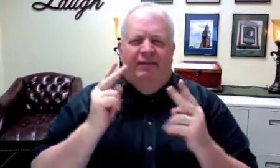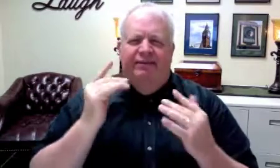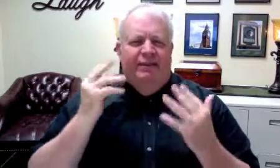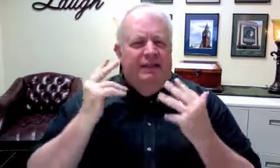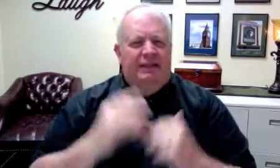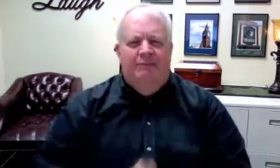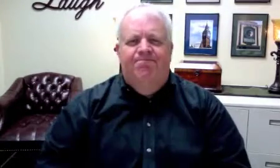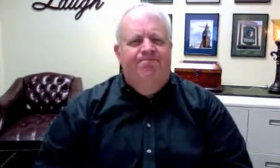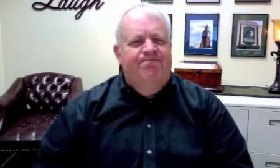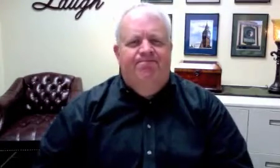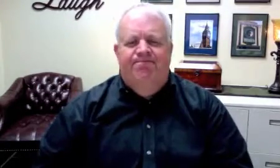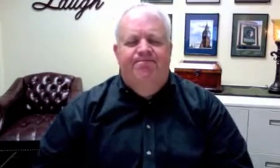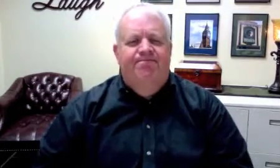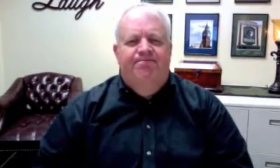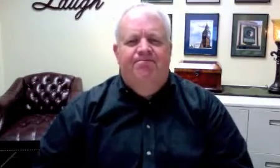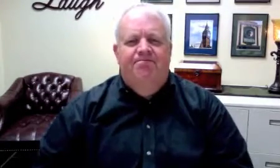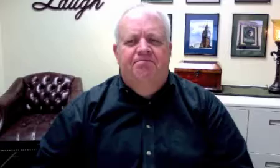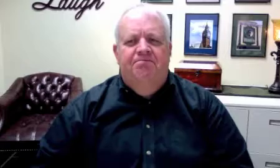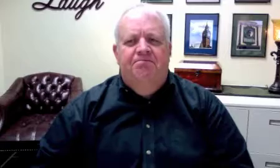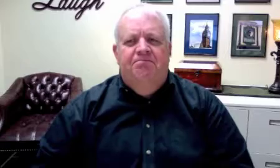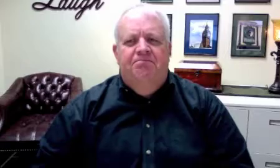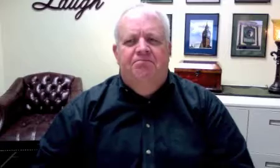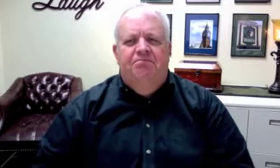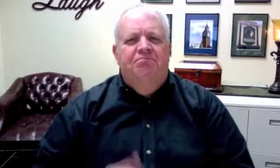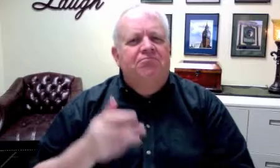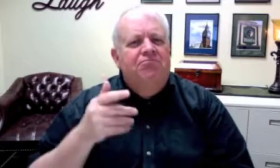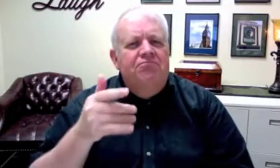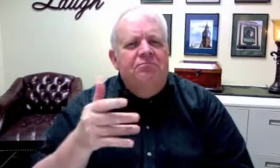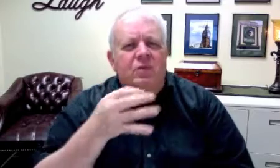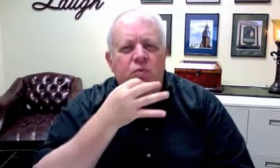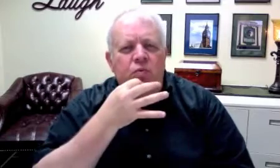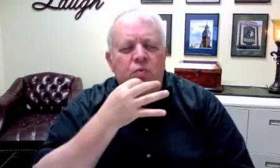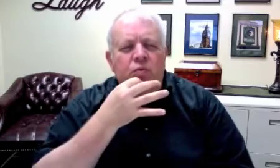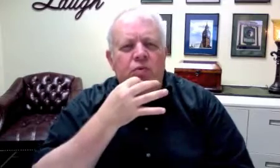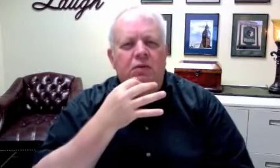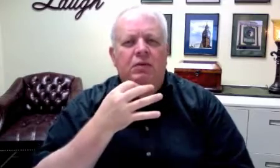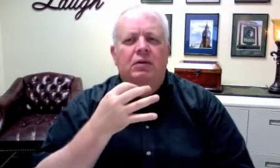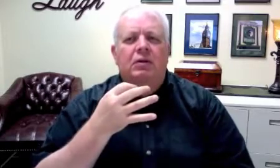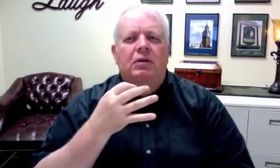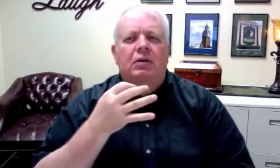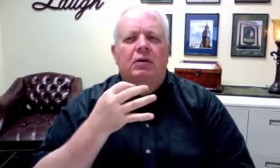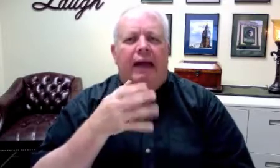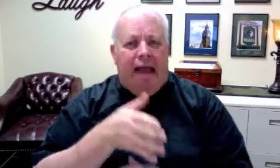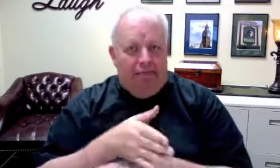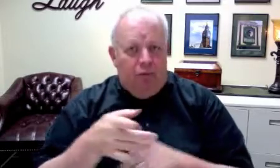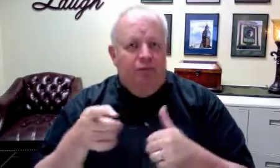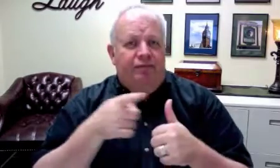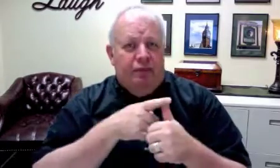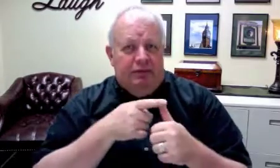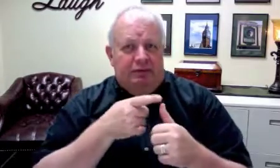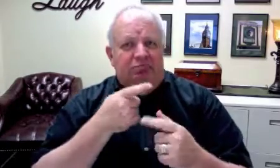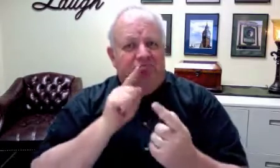Not long after that first meeting, we found ourselves on an assignment